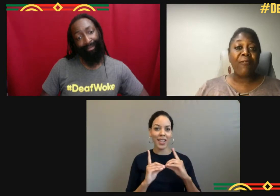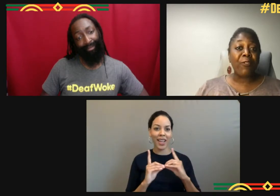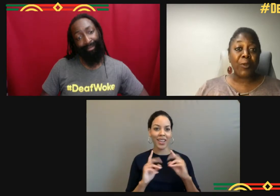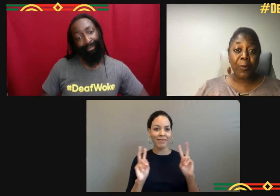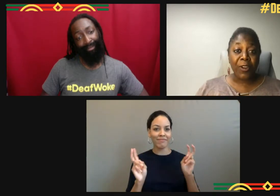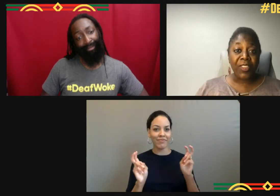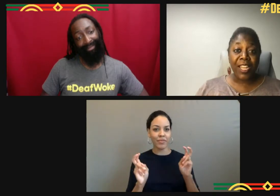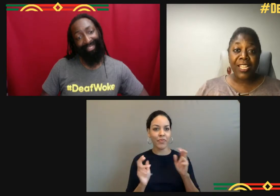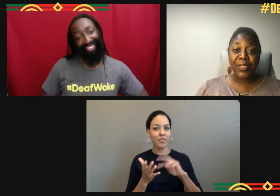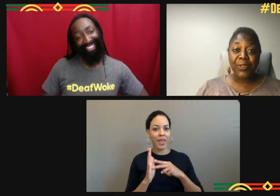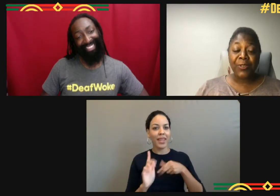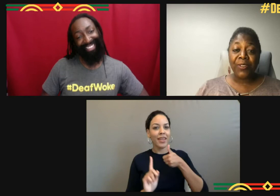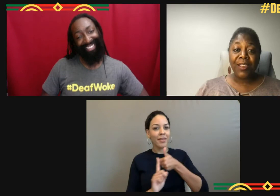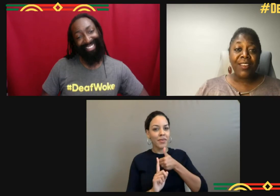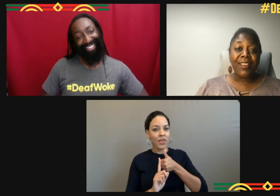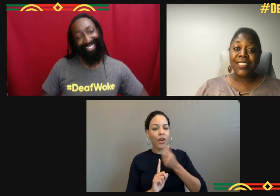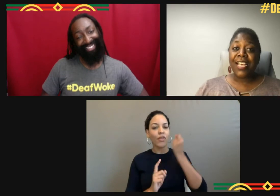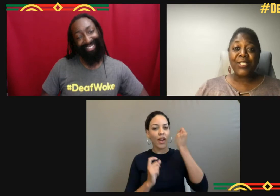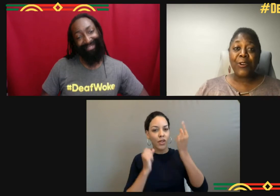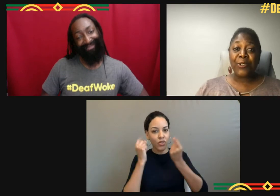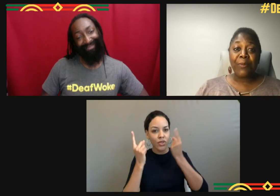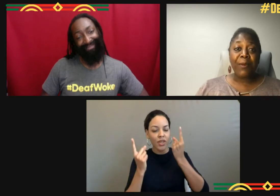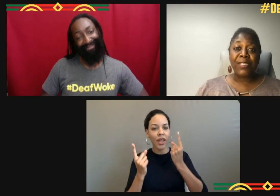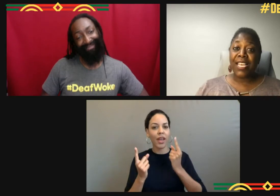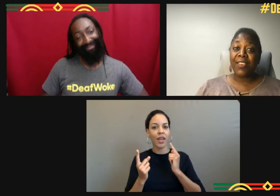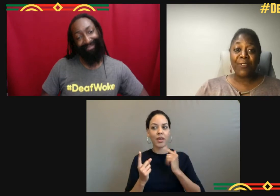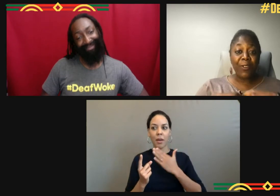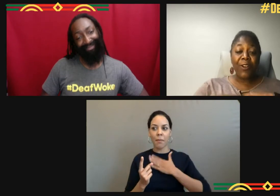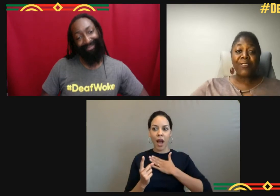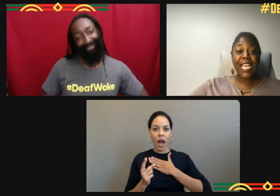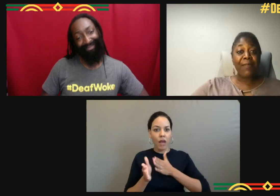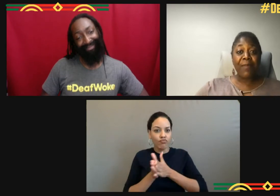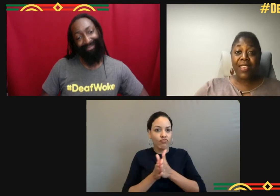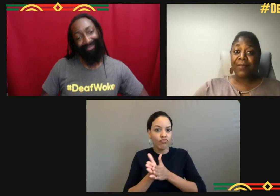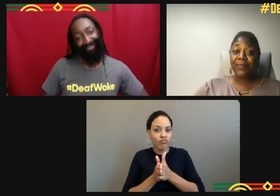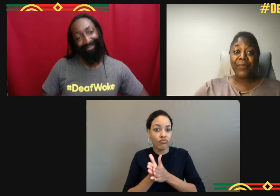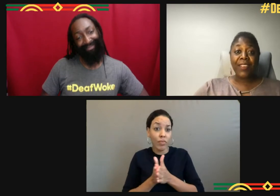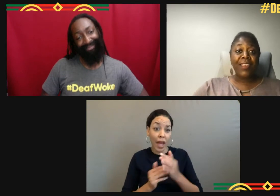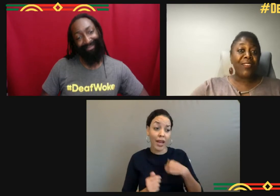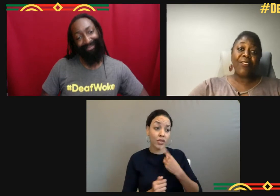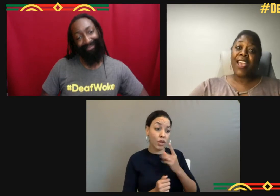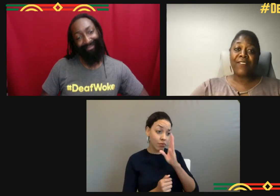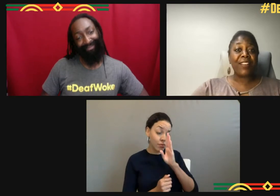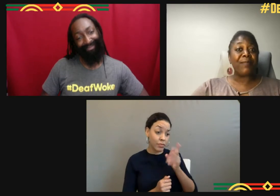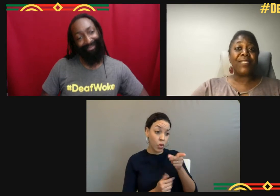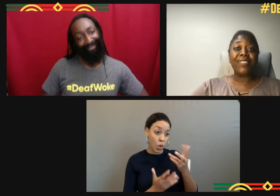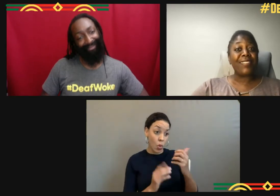the drive for the work that I do. Because I told him, I was like, if you're going to date me, you're going to have to come to the